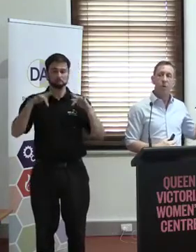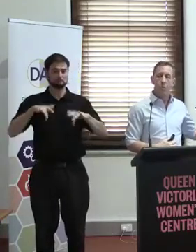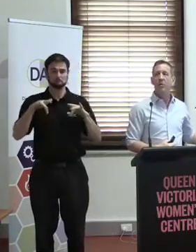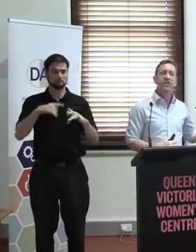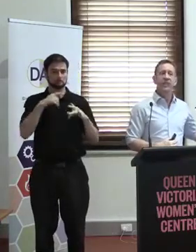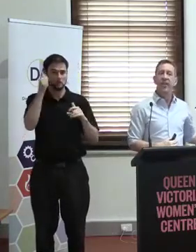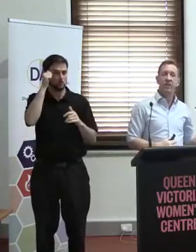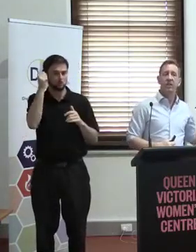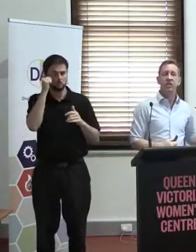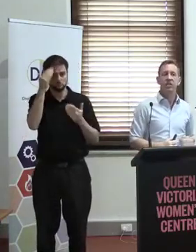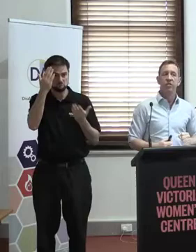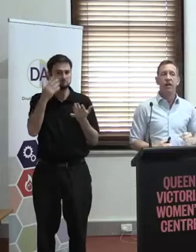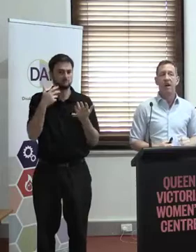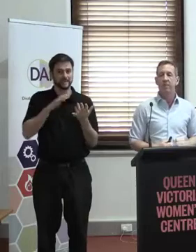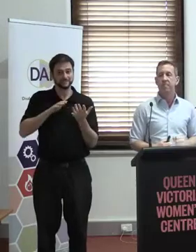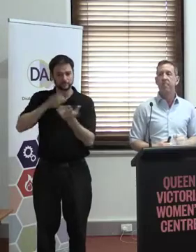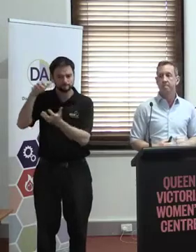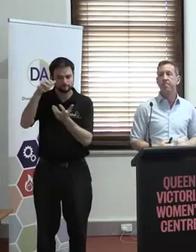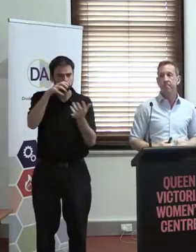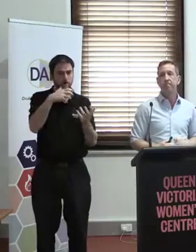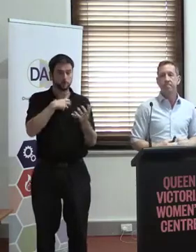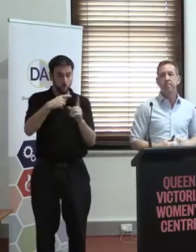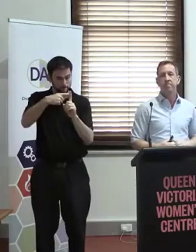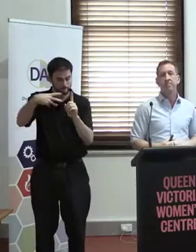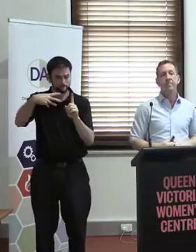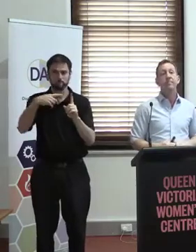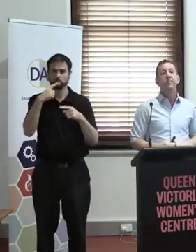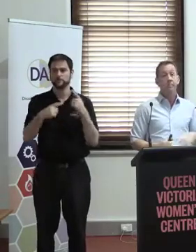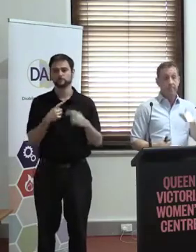categorising what different advocacy issues are.